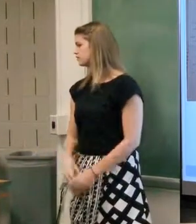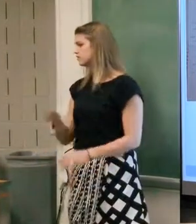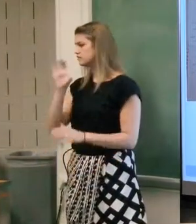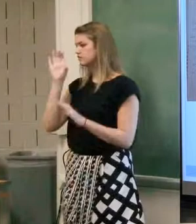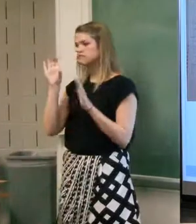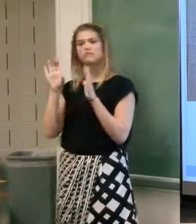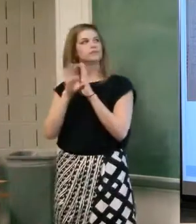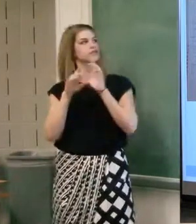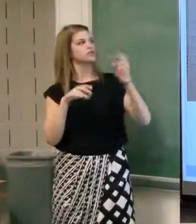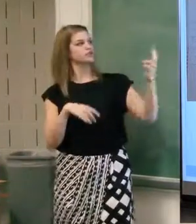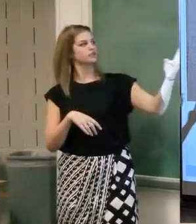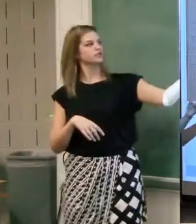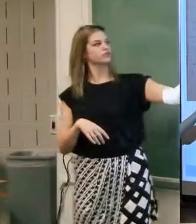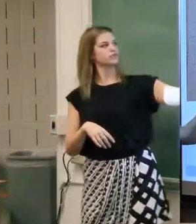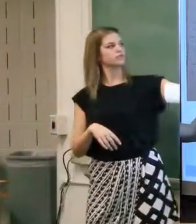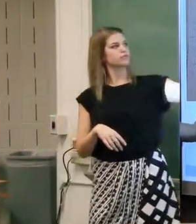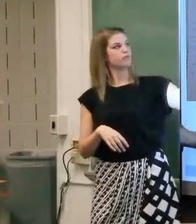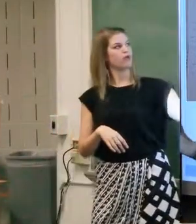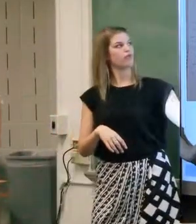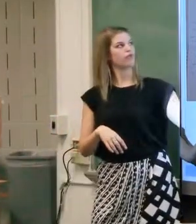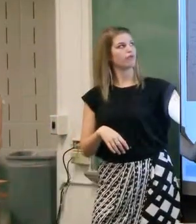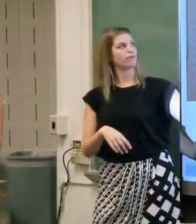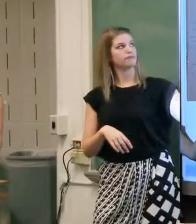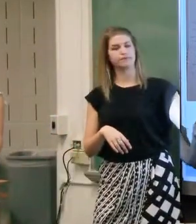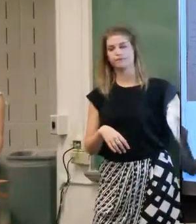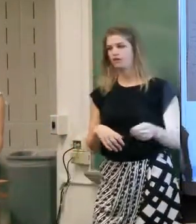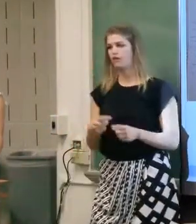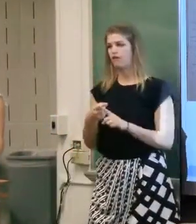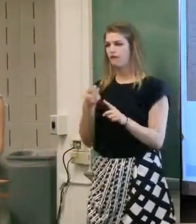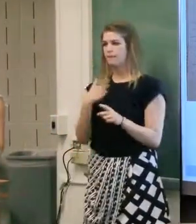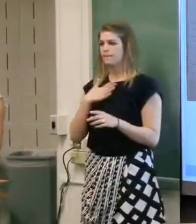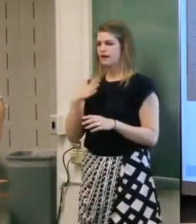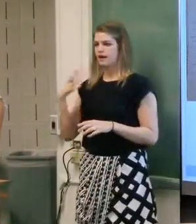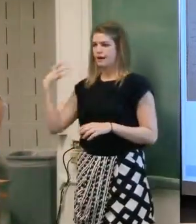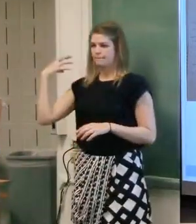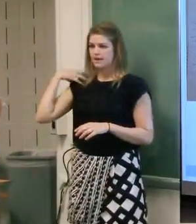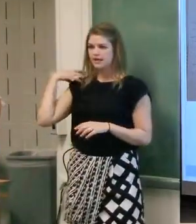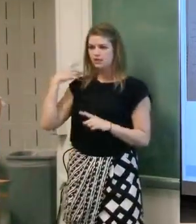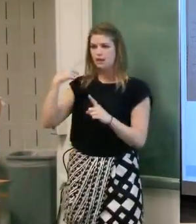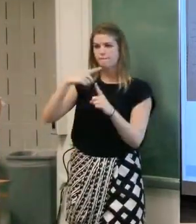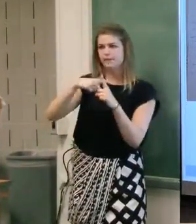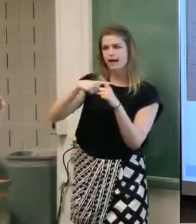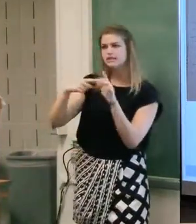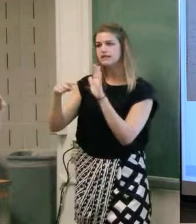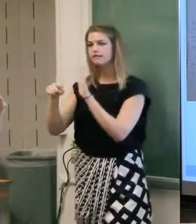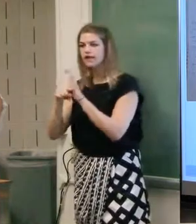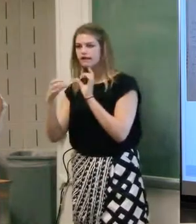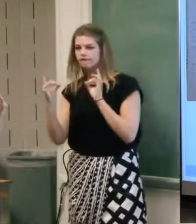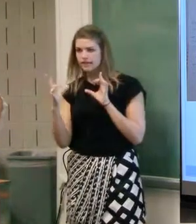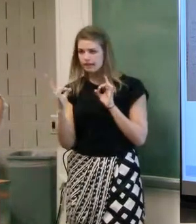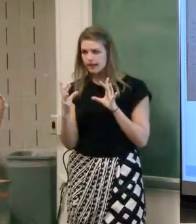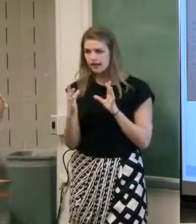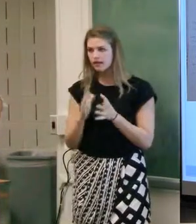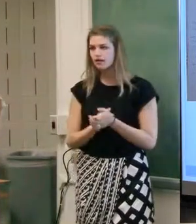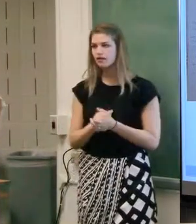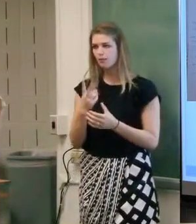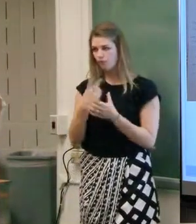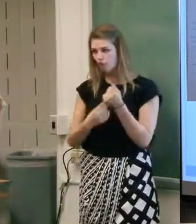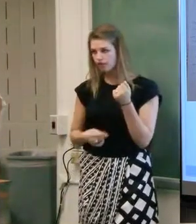These pictures are just notes that my mentor wrote down. They were either positive or negative. She added